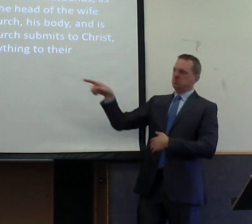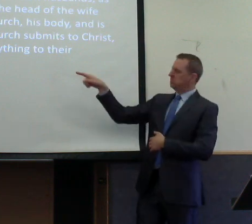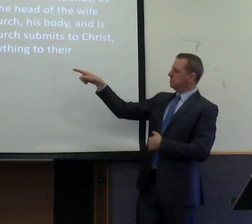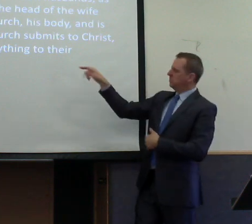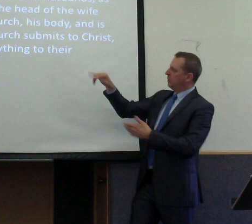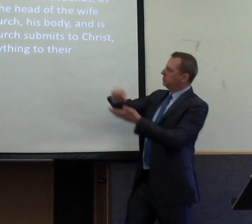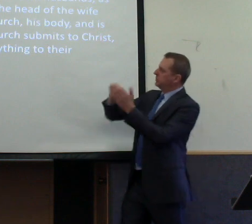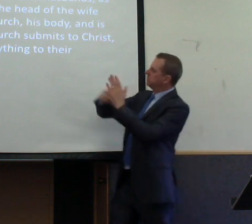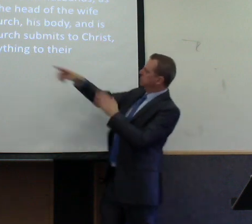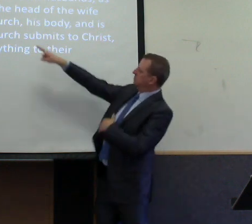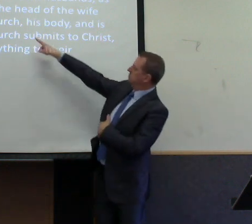not.